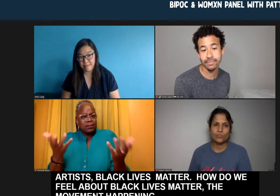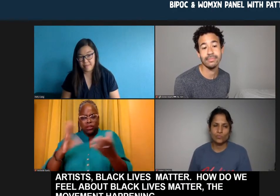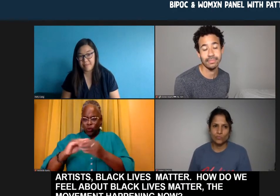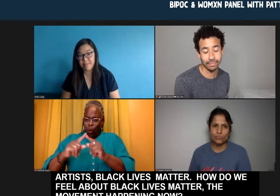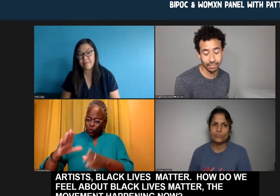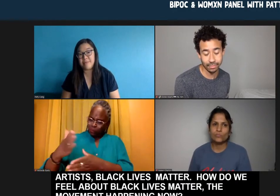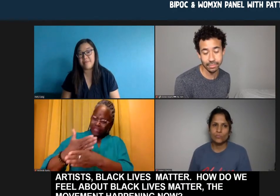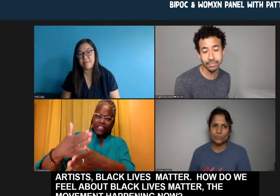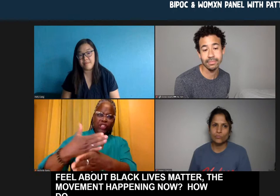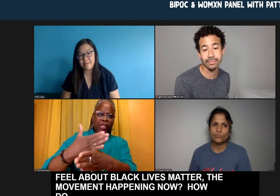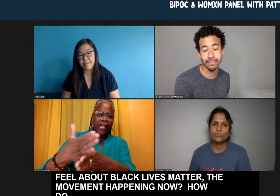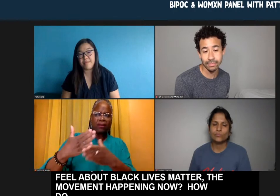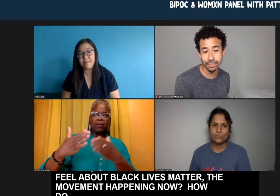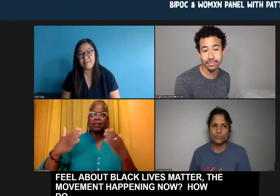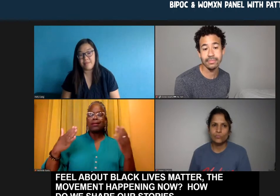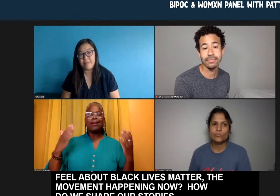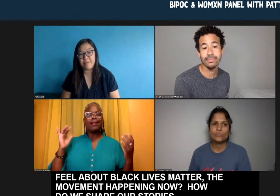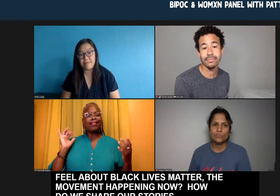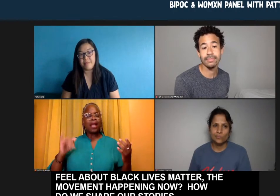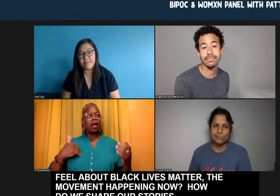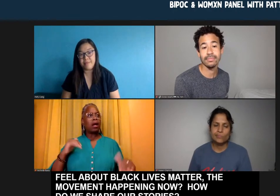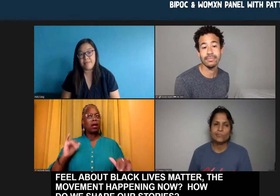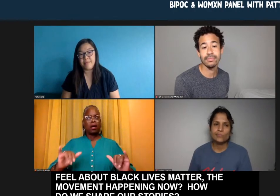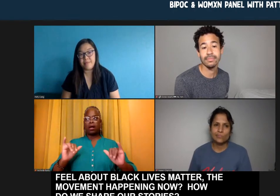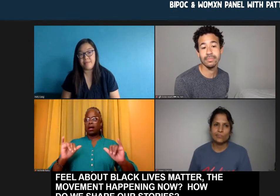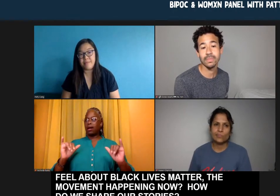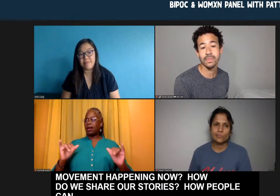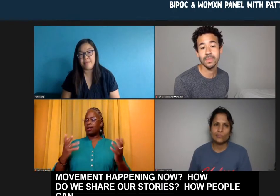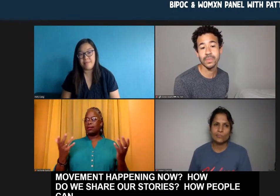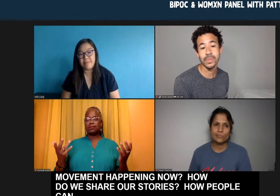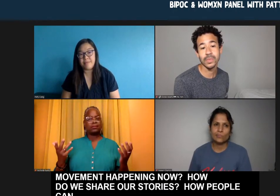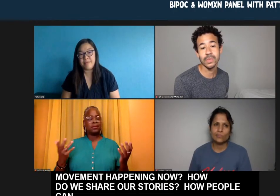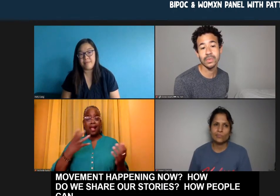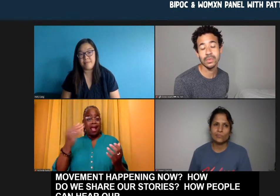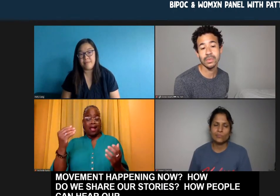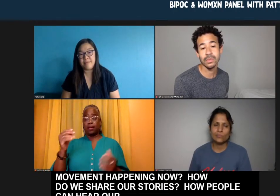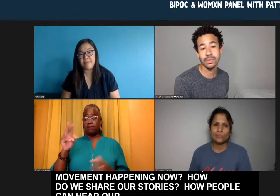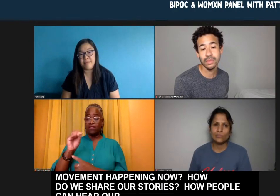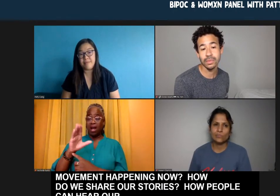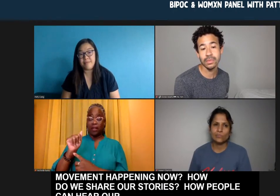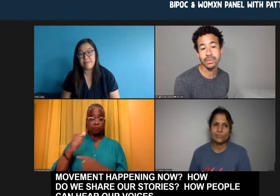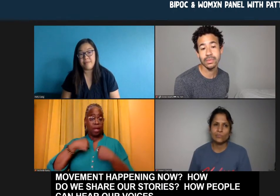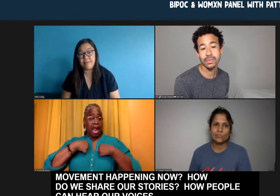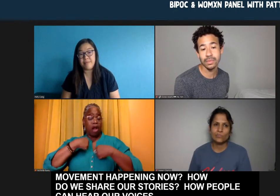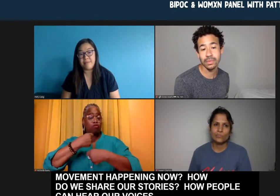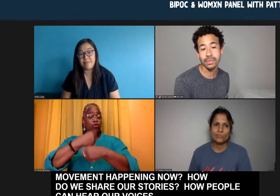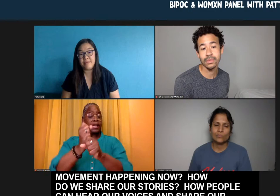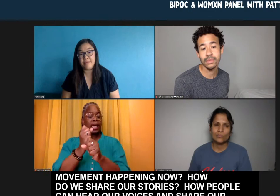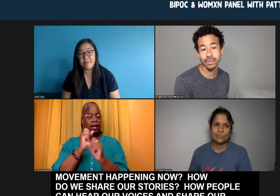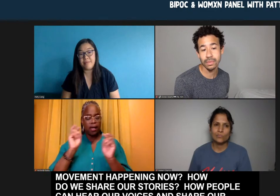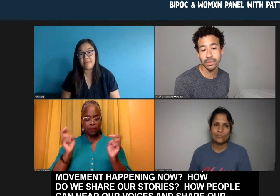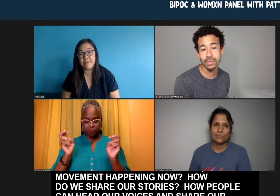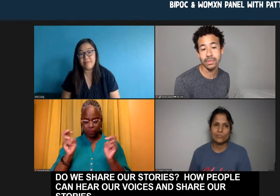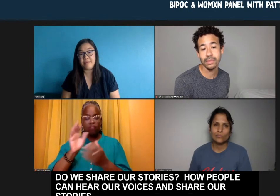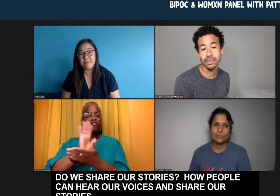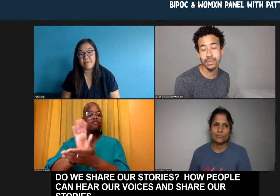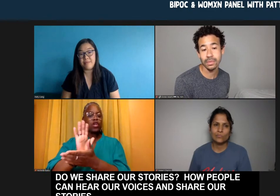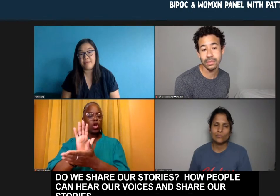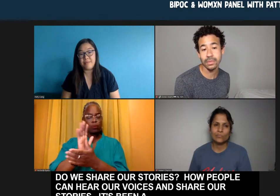our voices, you know, and share our stories. So it has been a very interesting experience. I know